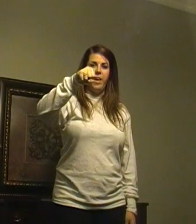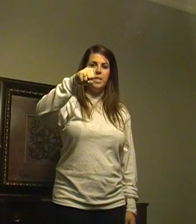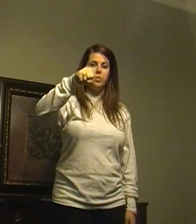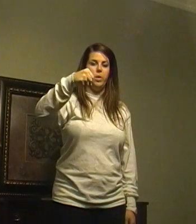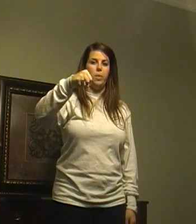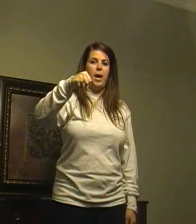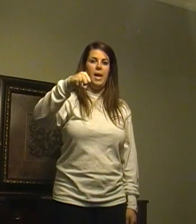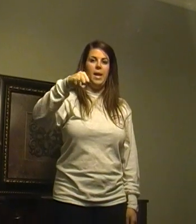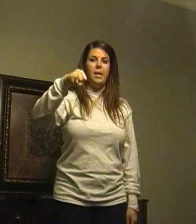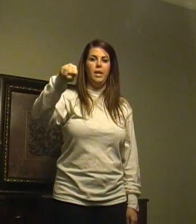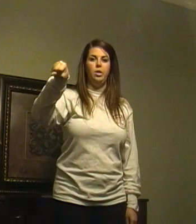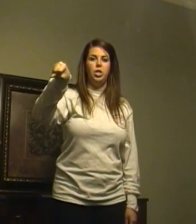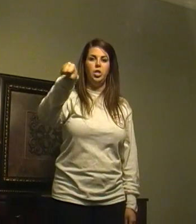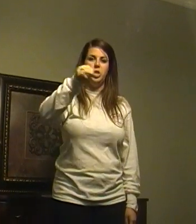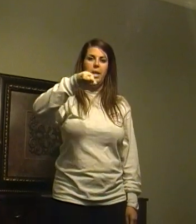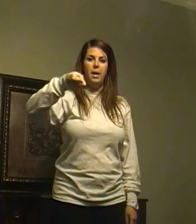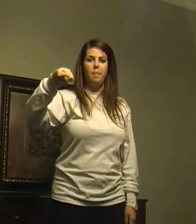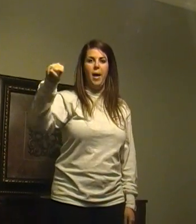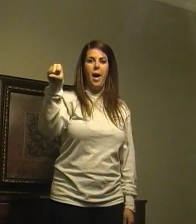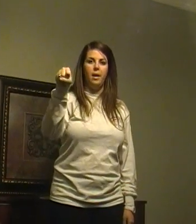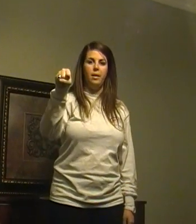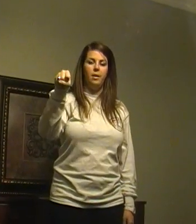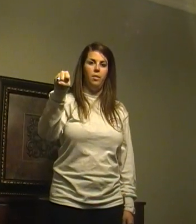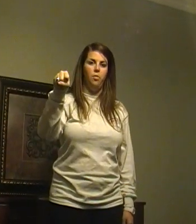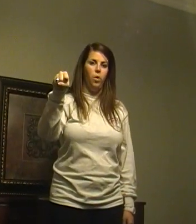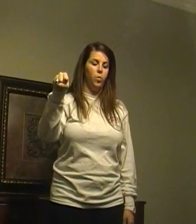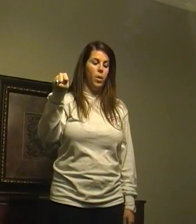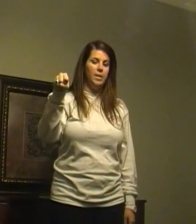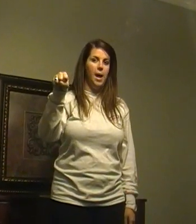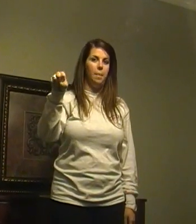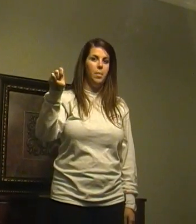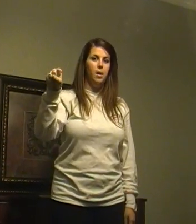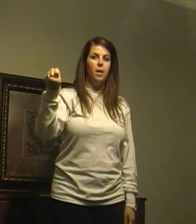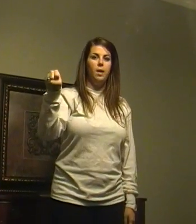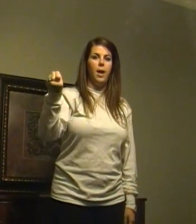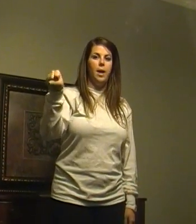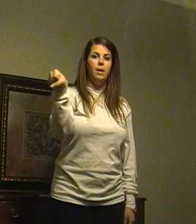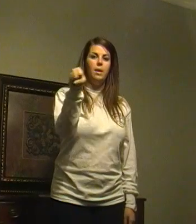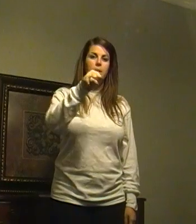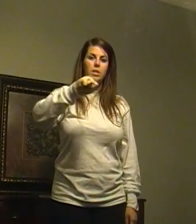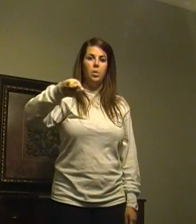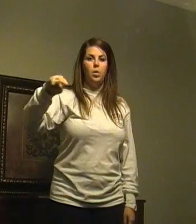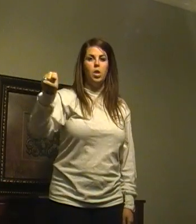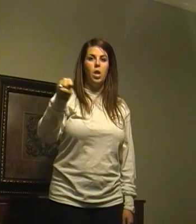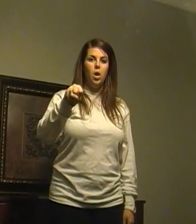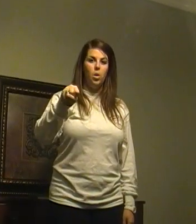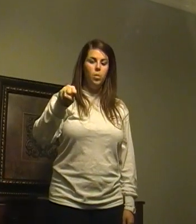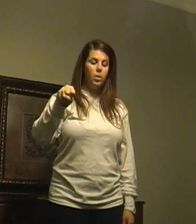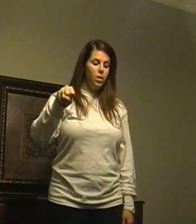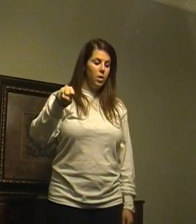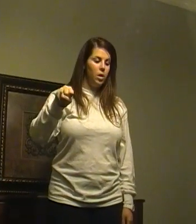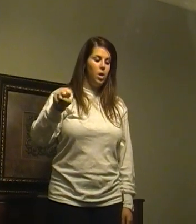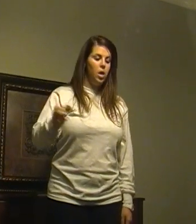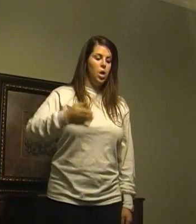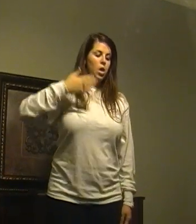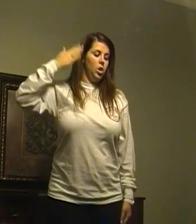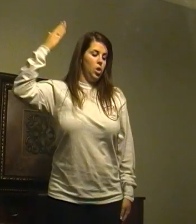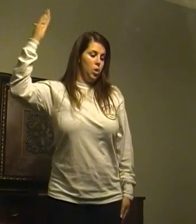fist with your right hand, and you just shake it back and forth 1 time. Okay, so no,